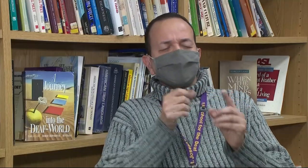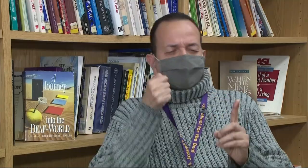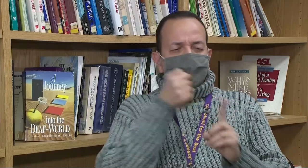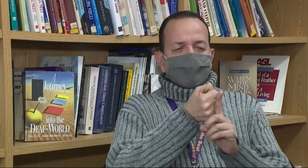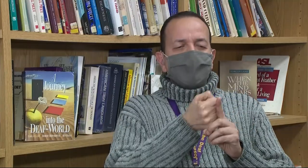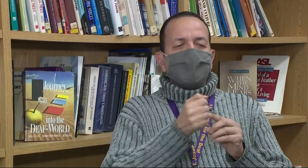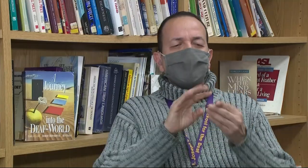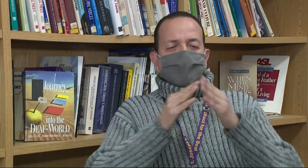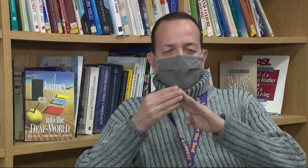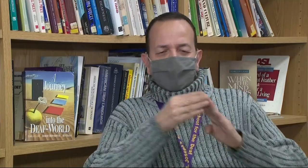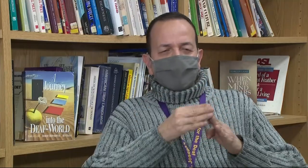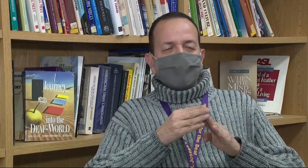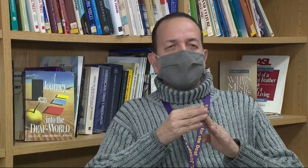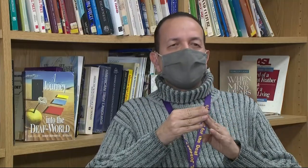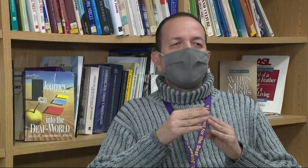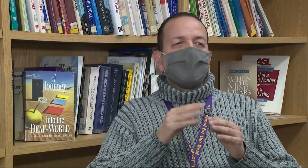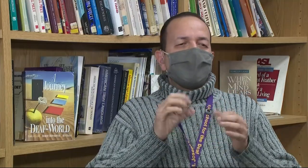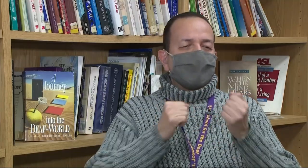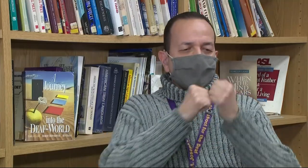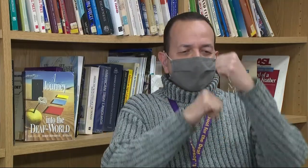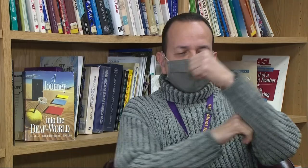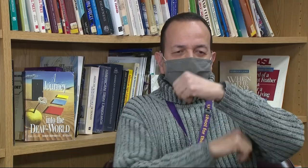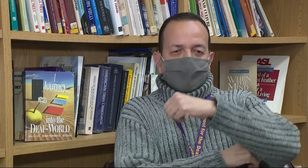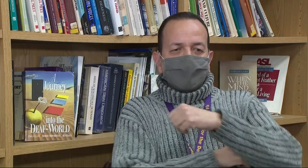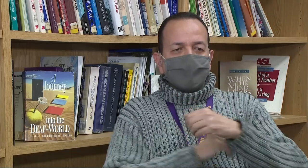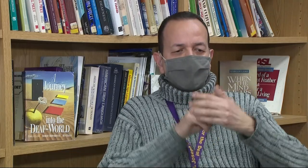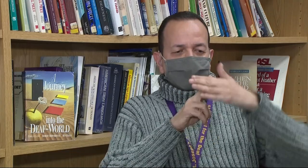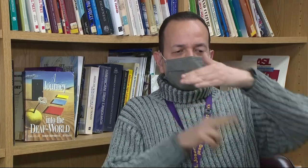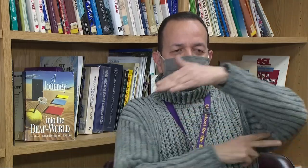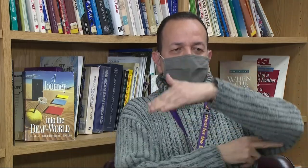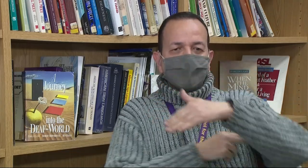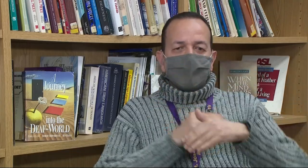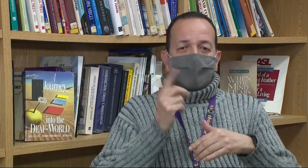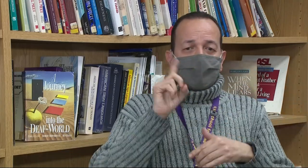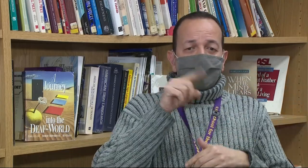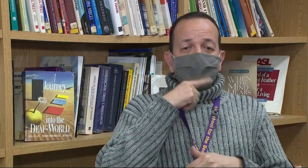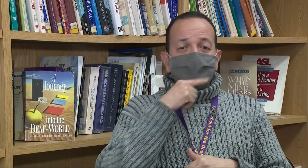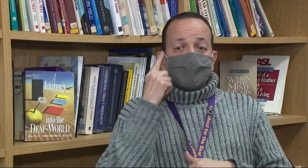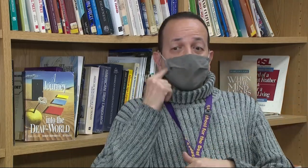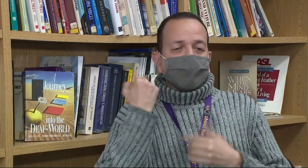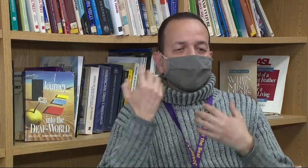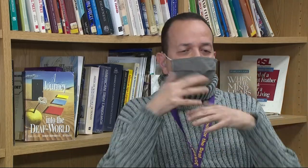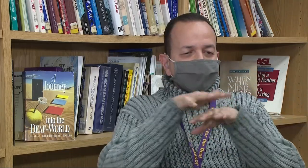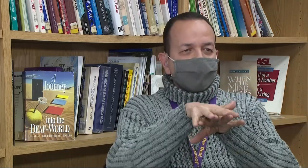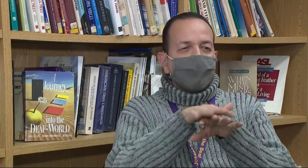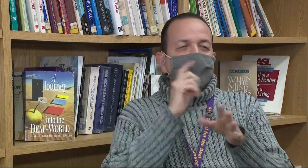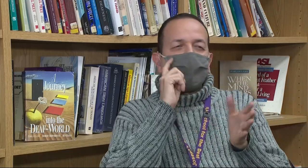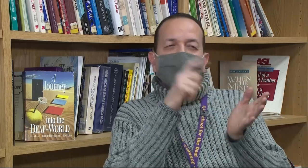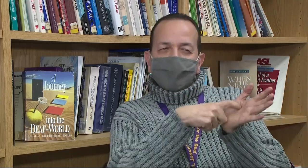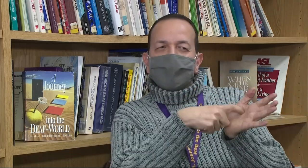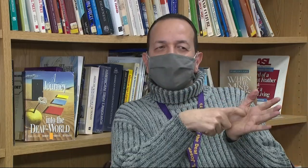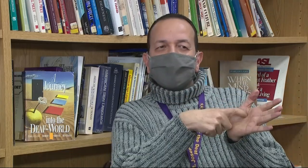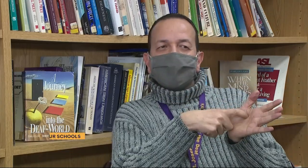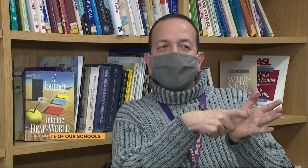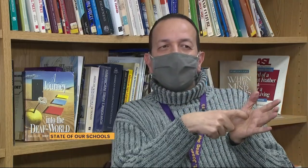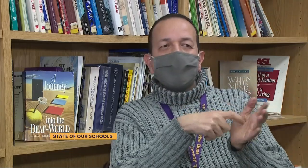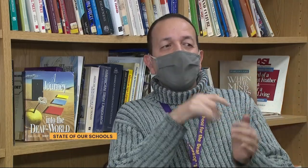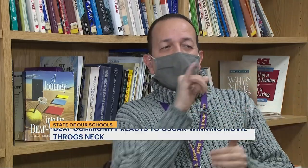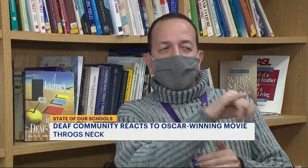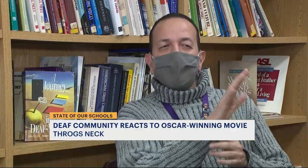that's really historic. It really impacts the community in such a basic foundational way. To see that hearing and deaf world